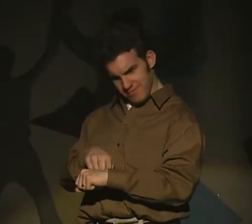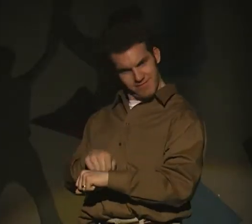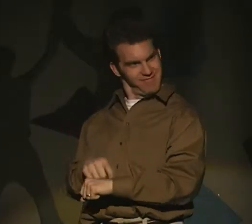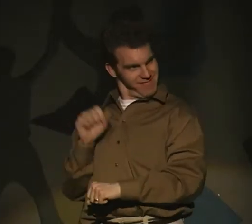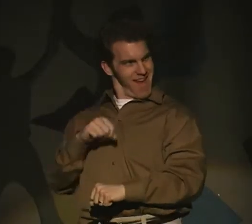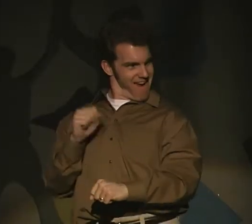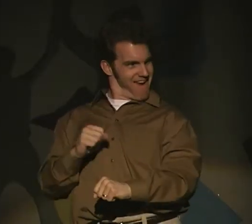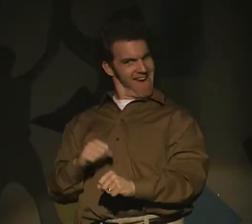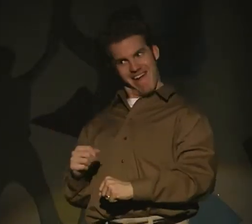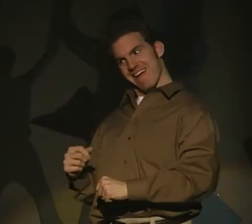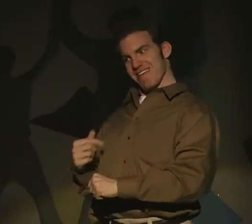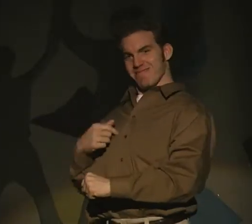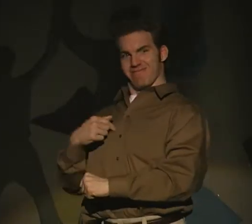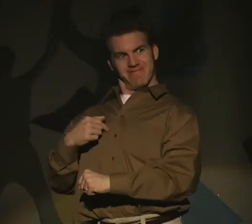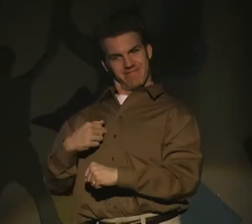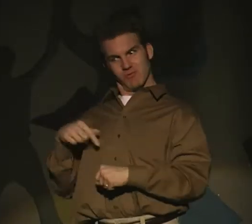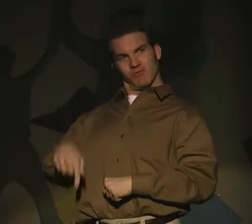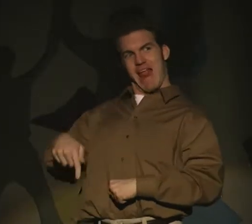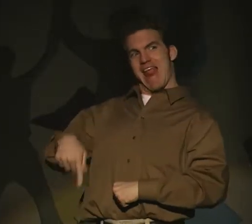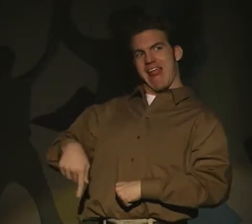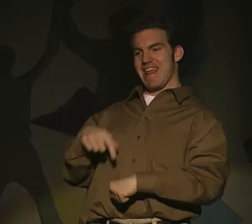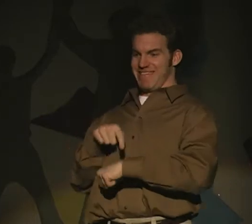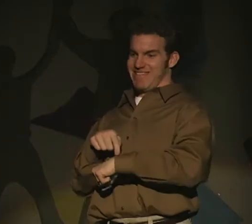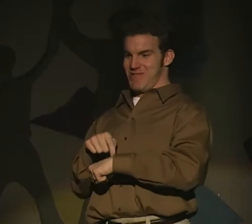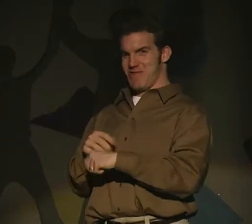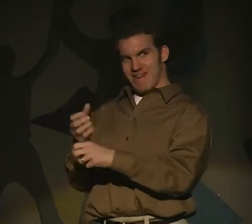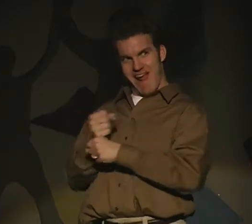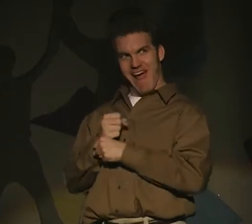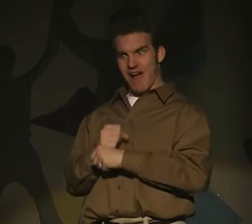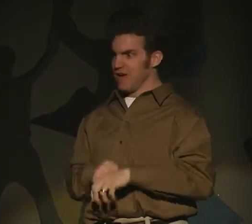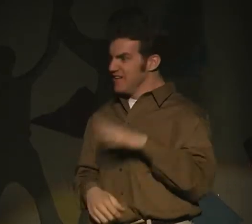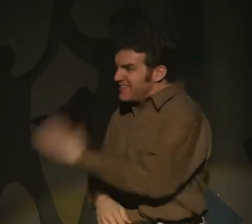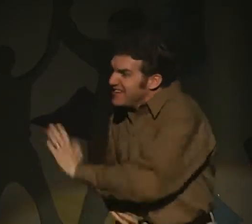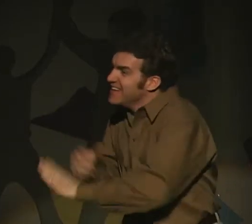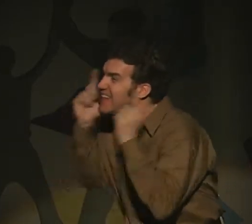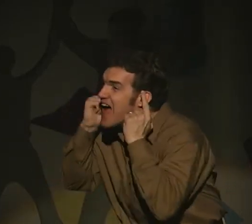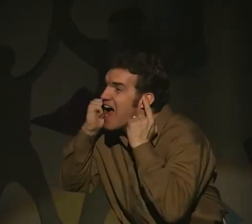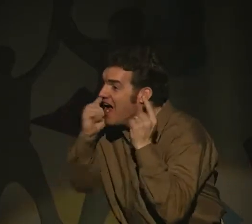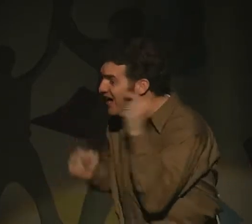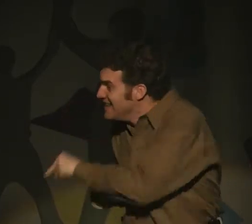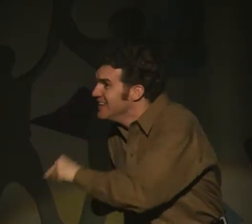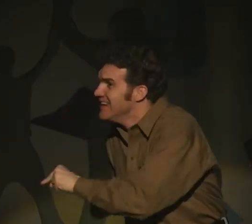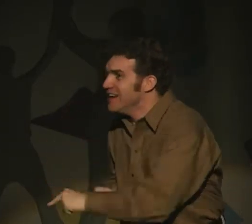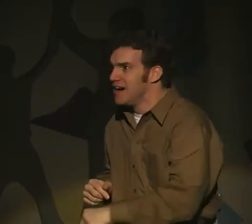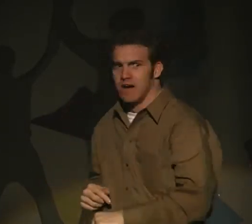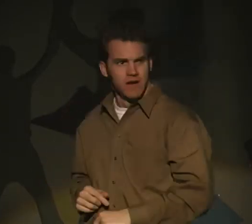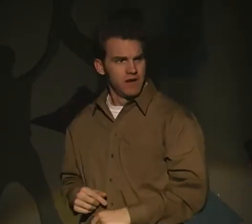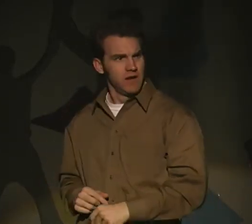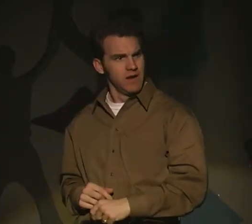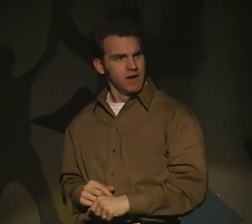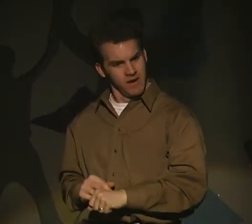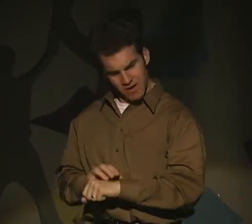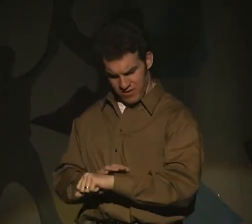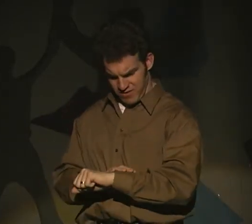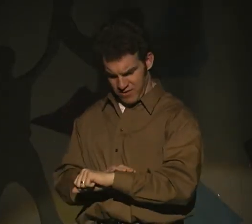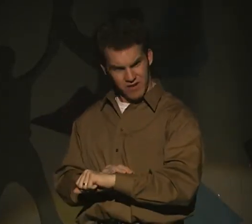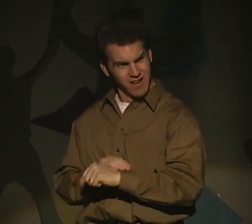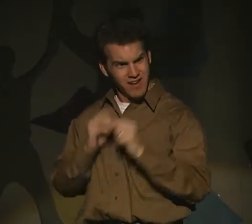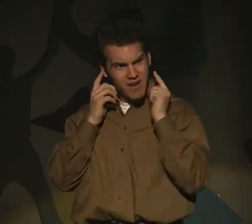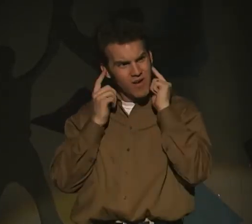And I said, yeah, yeah, pretty nice, isn't it? Yeah, today, I got it today. And he did this. I'm like,